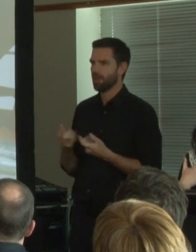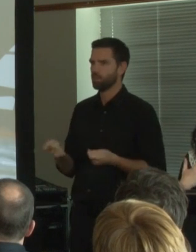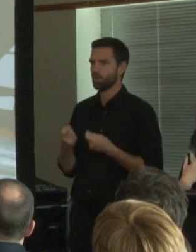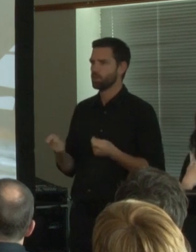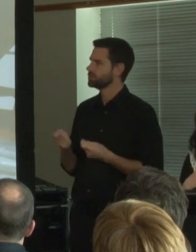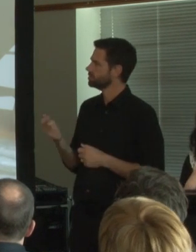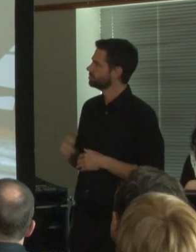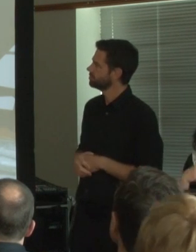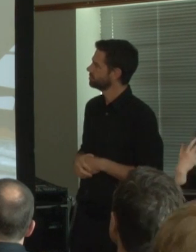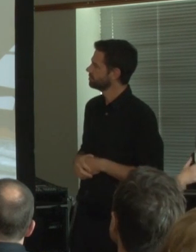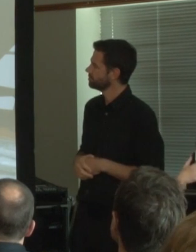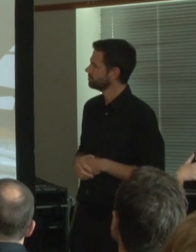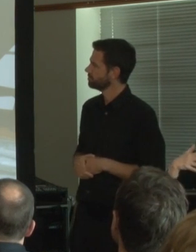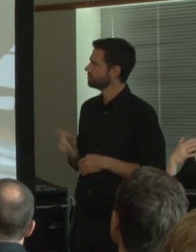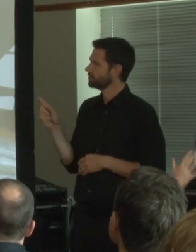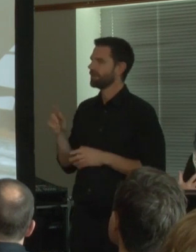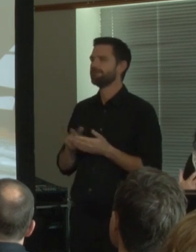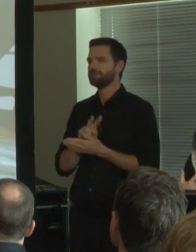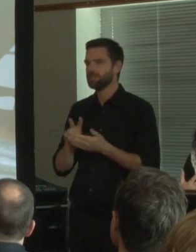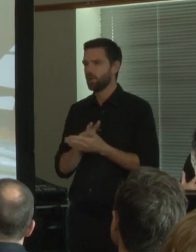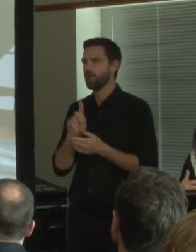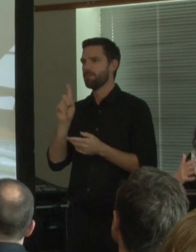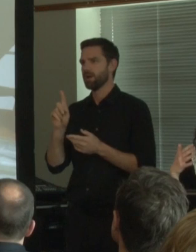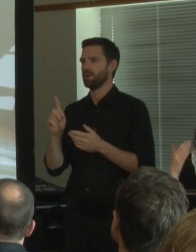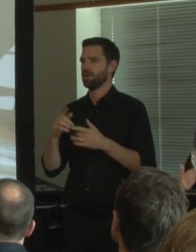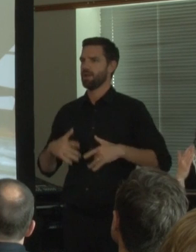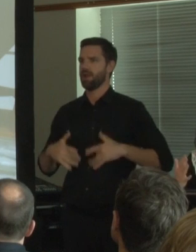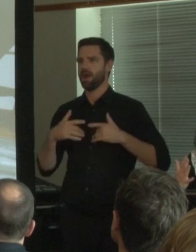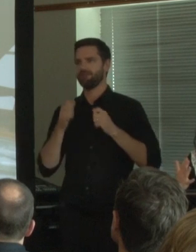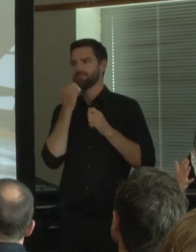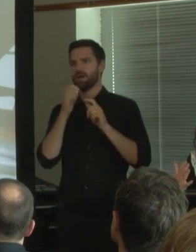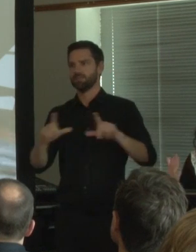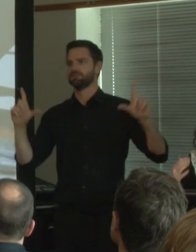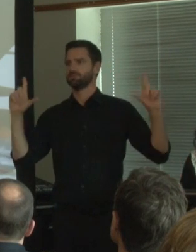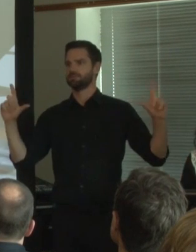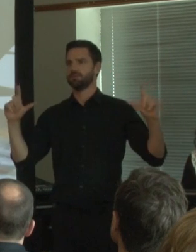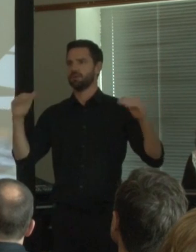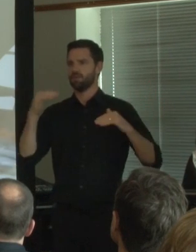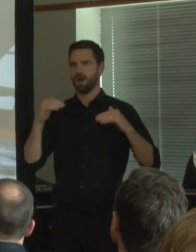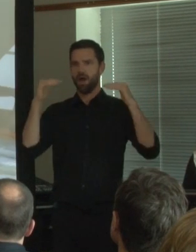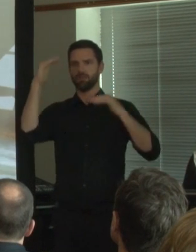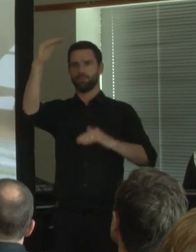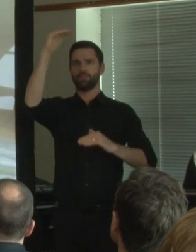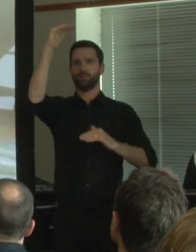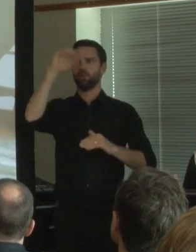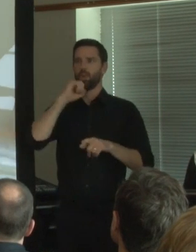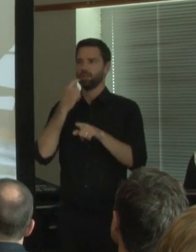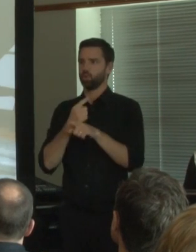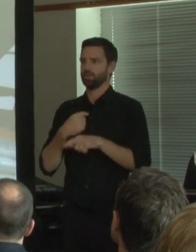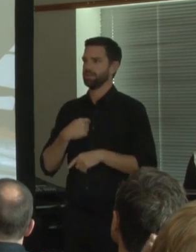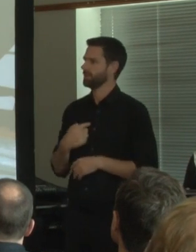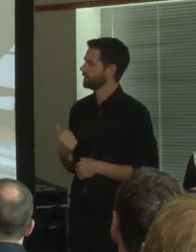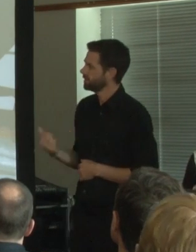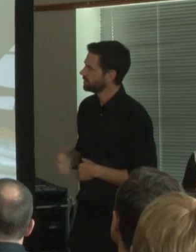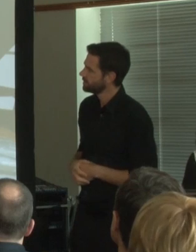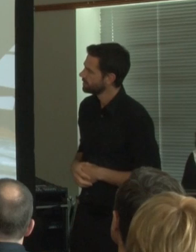live it's a video, but it's life size and it's at the right height and they talk to you. And I'll just show you two